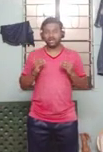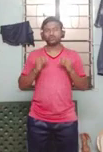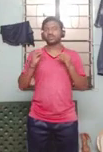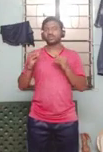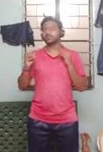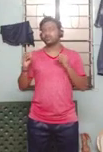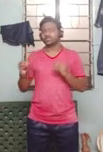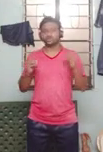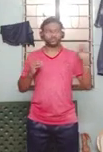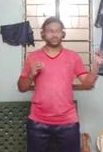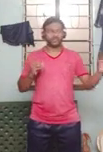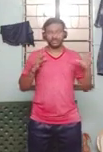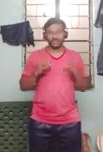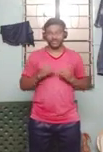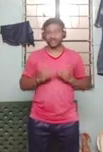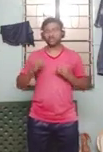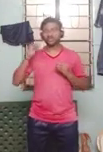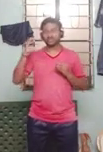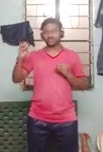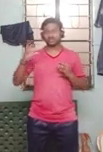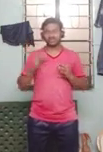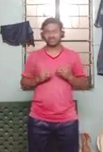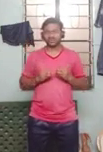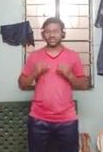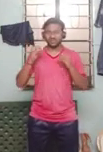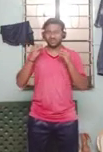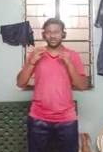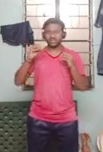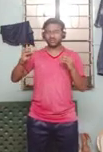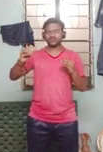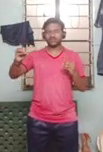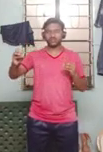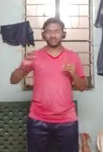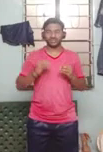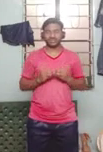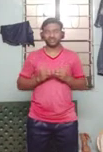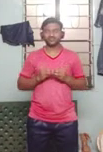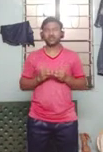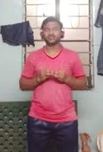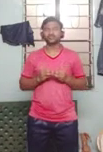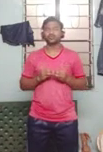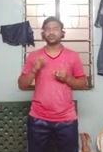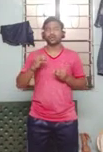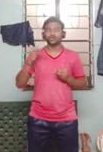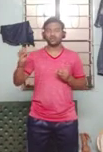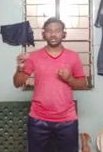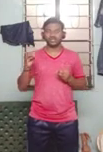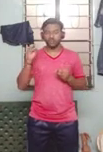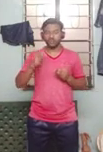to create an object of your particular method, or particular any kind of method where you want to create an object